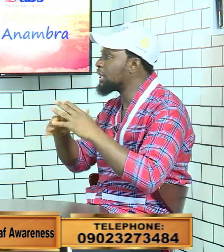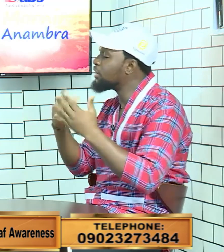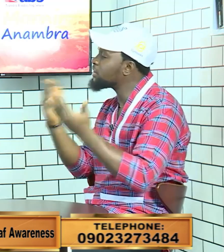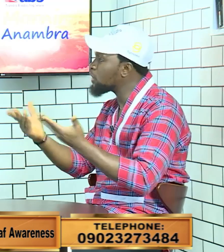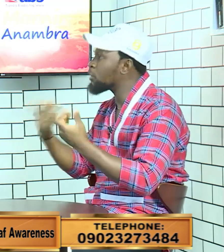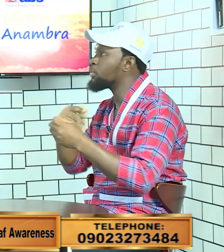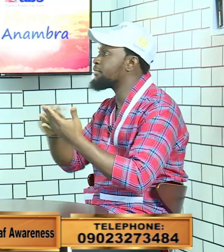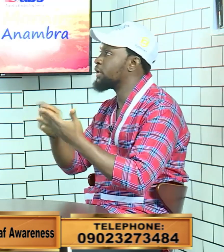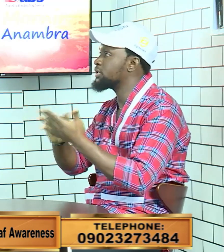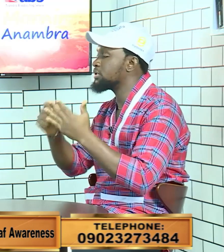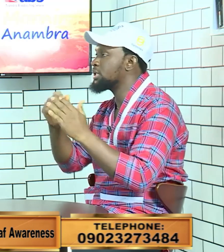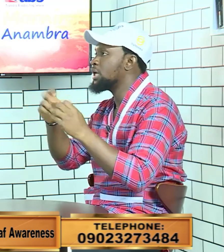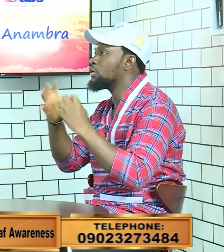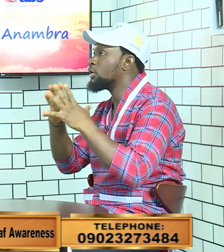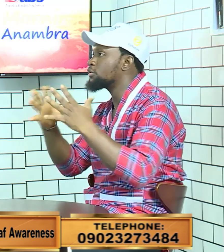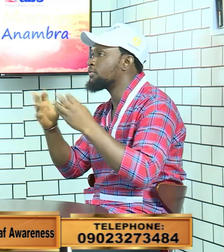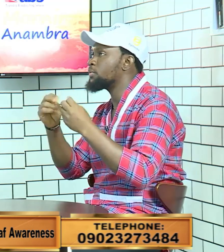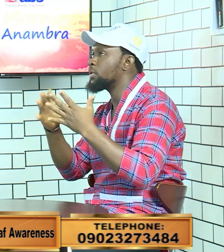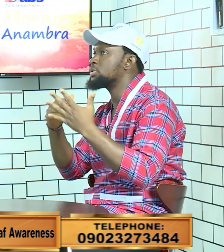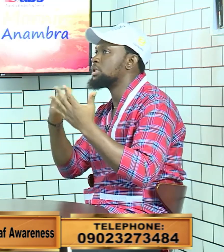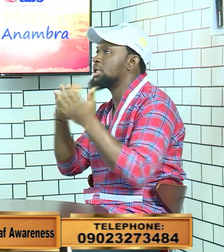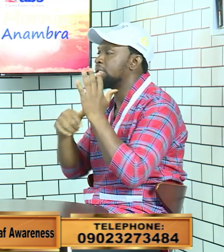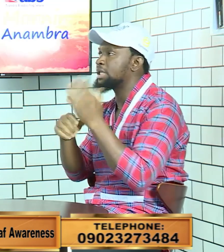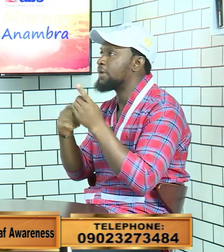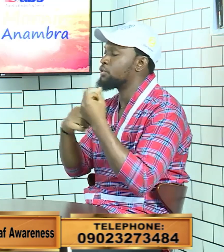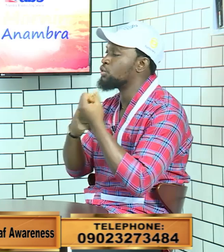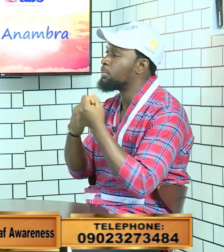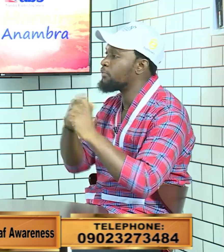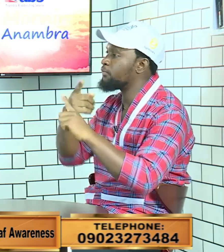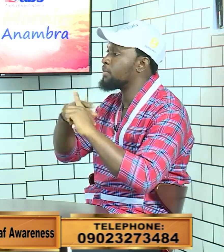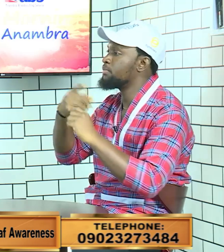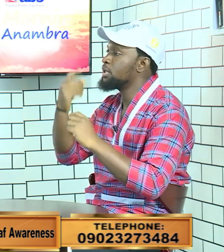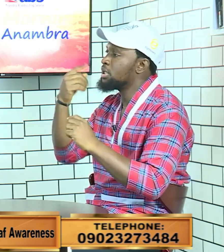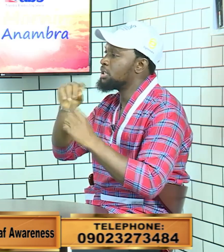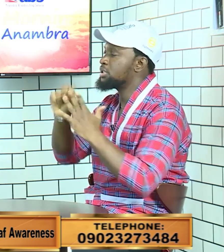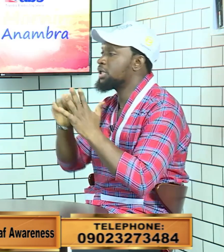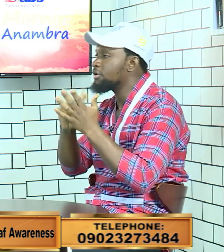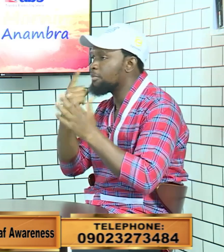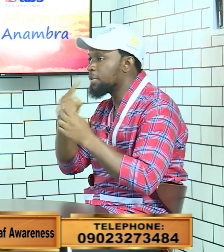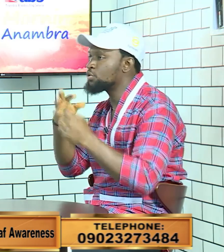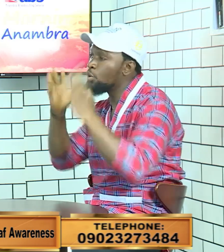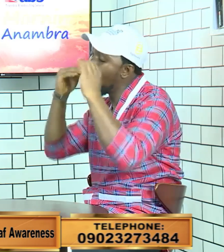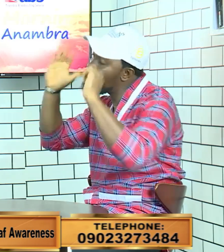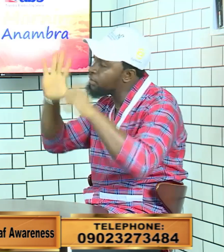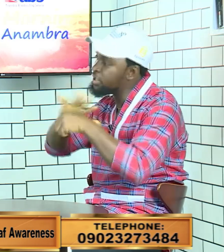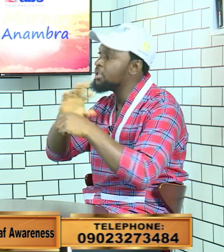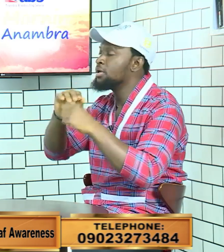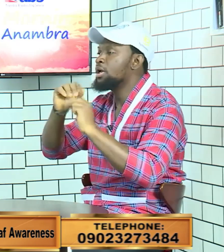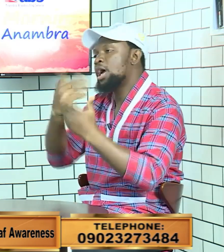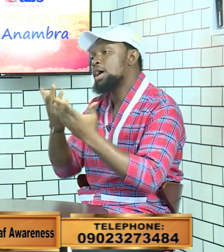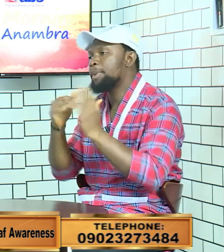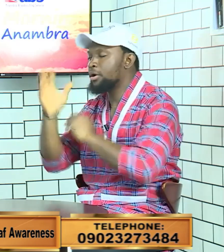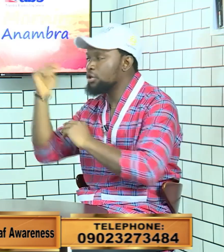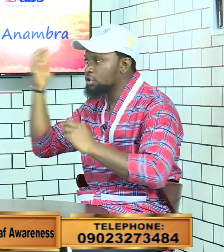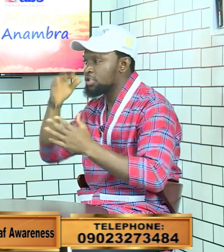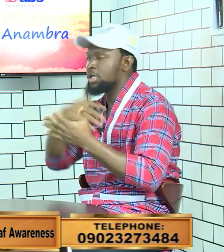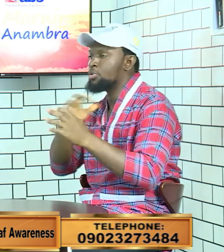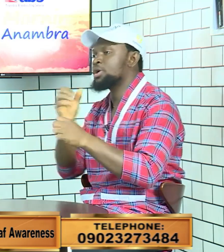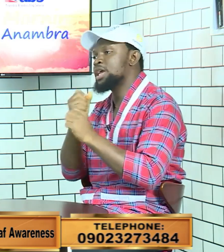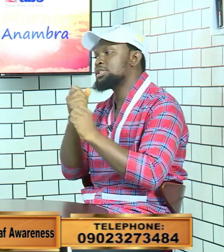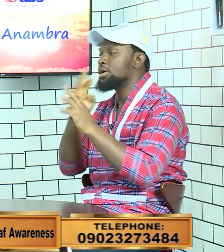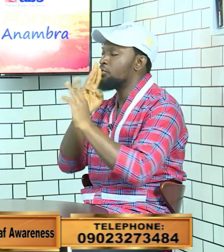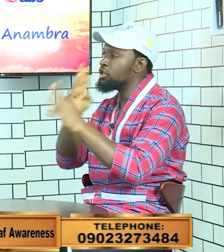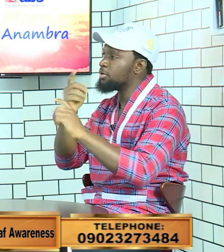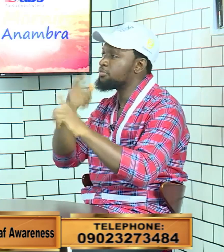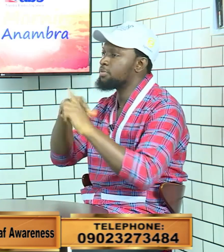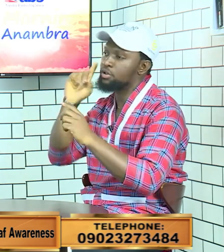contribute. And as well, we have written a lot of numerous letters for support from the state government. So hopefully, by God's grace, that we'll